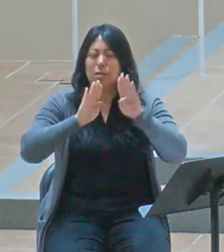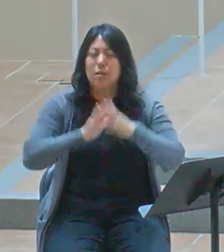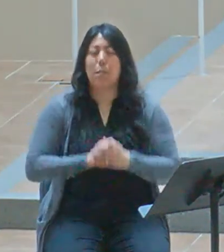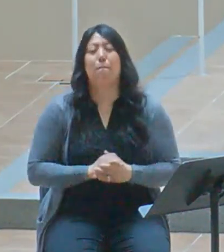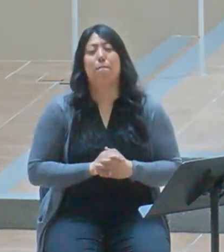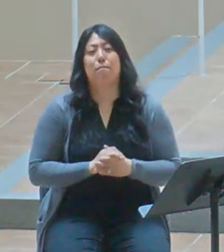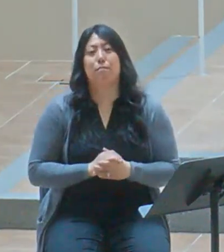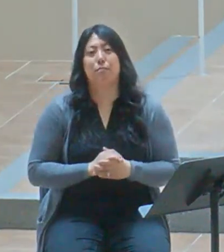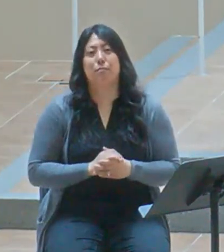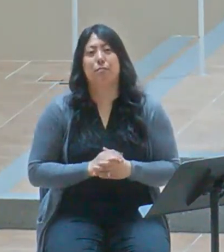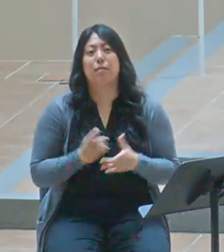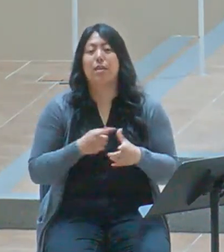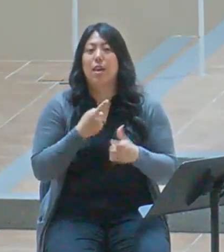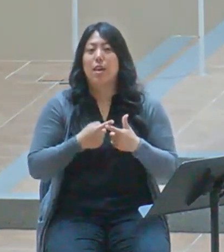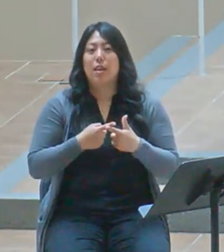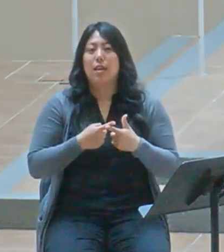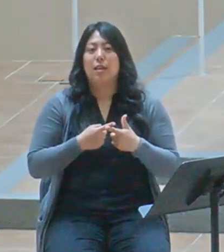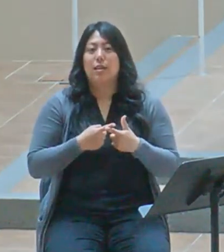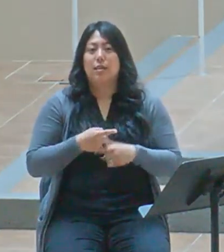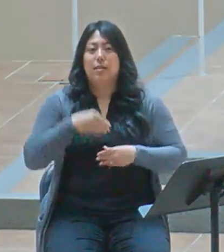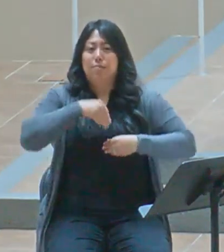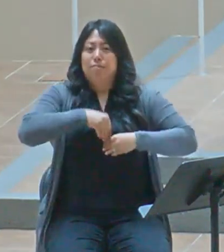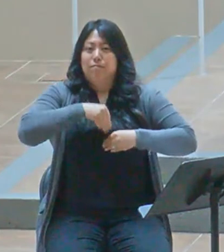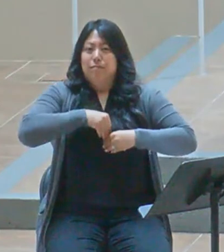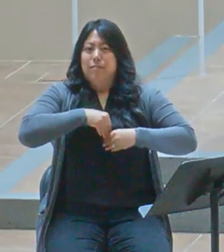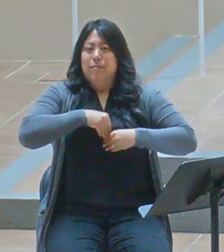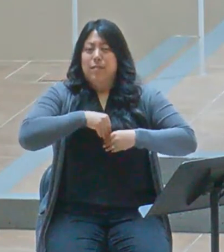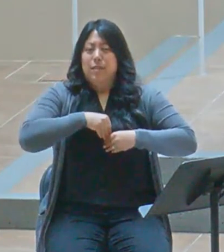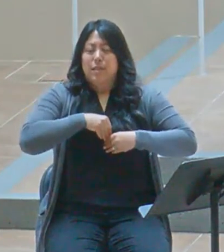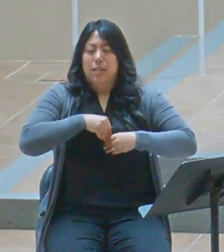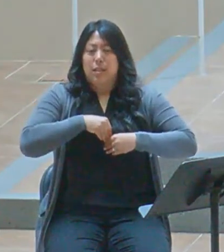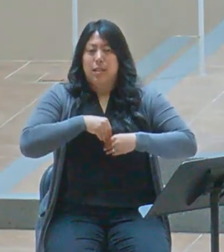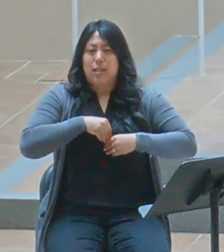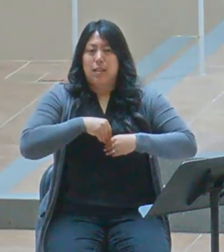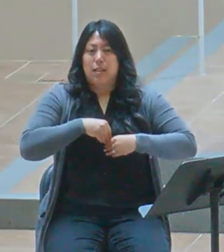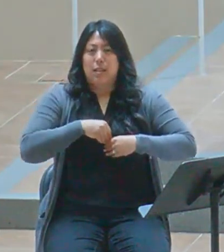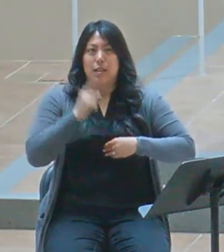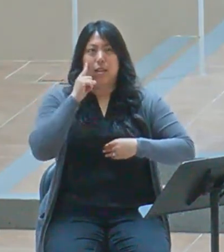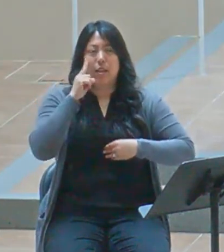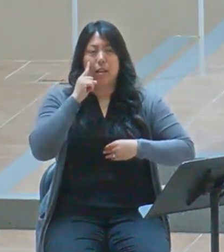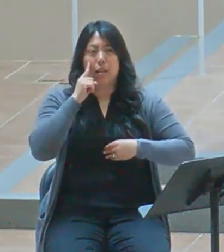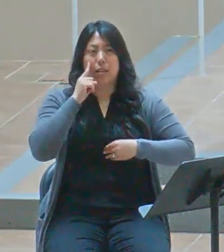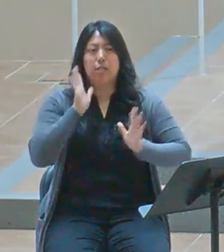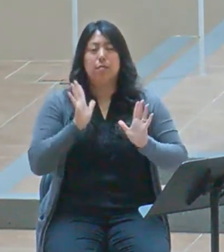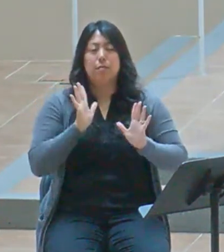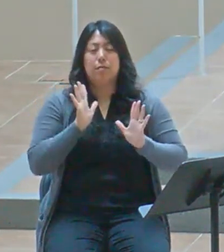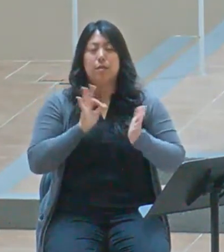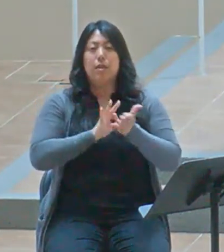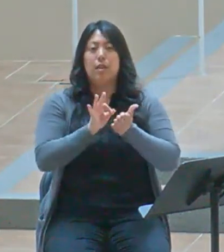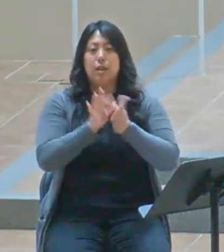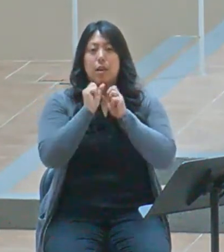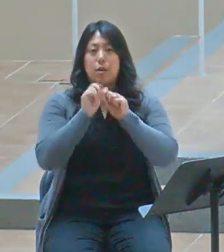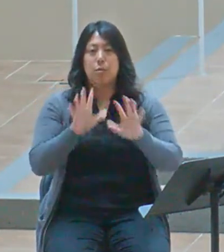right? And then I heard this little voice in the back of my head. Count your blessings.